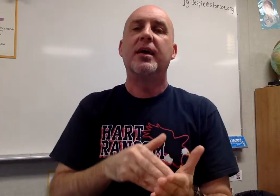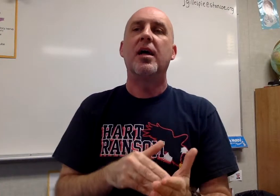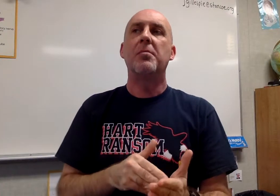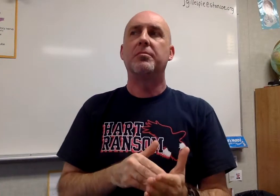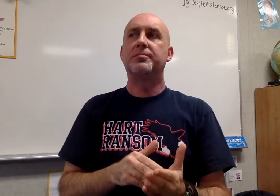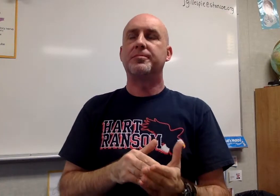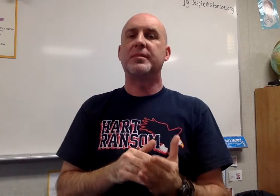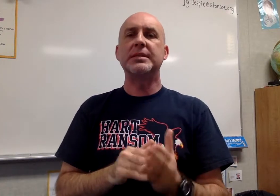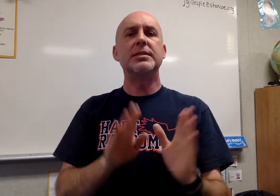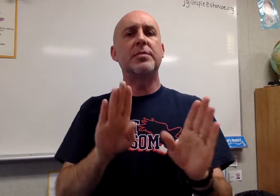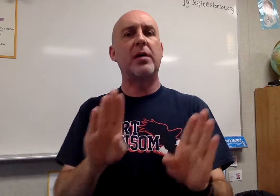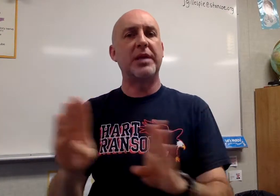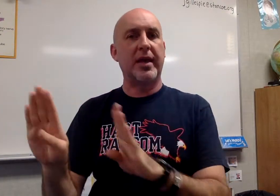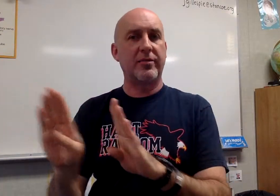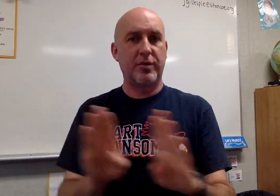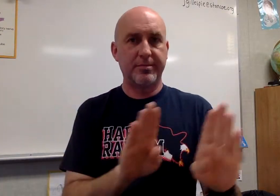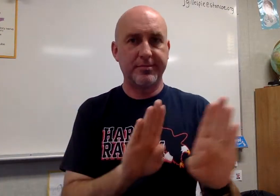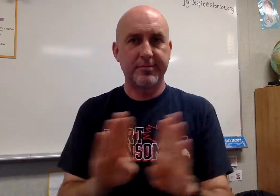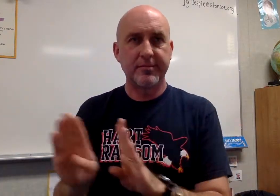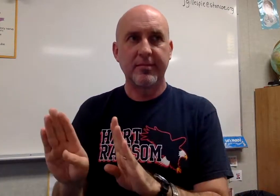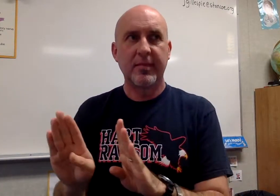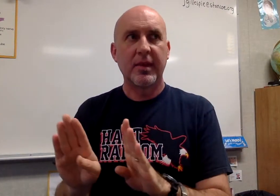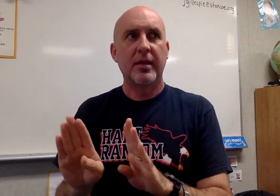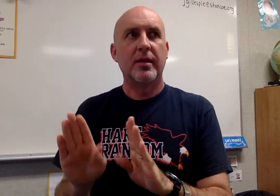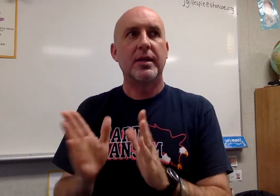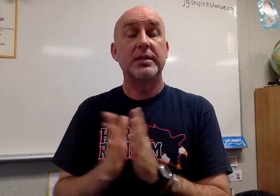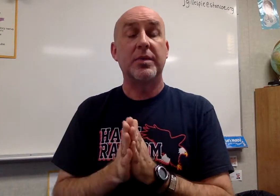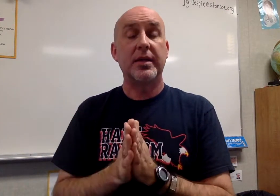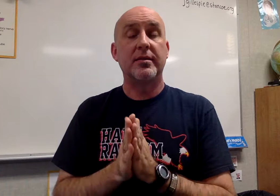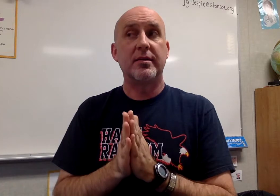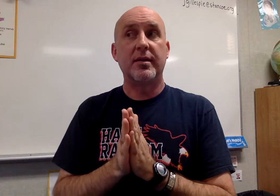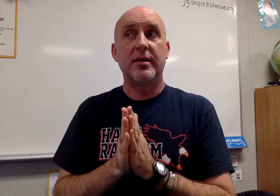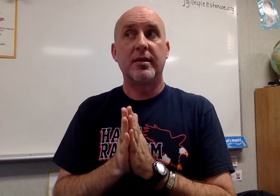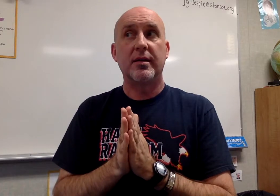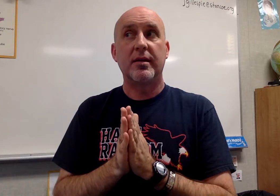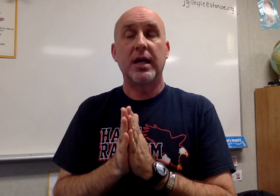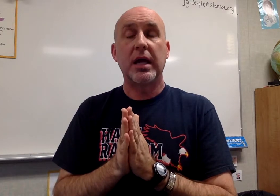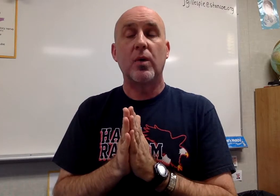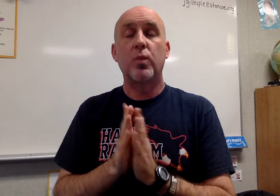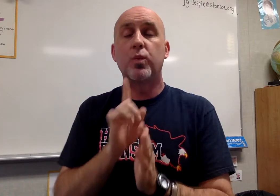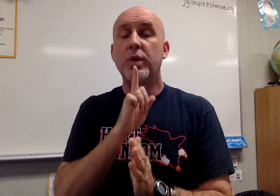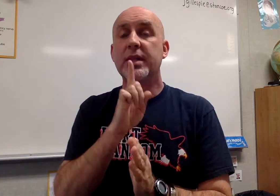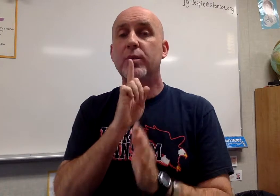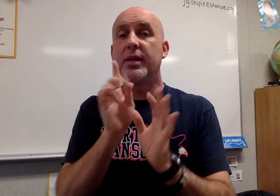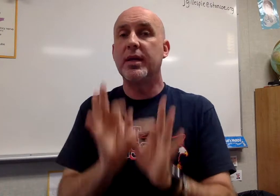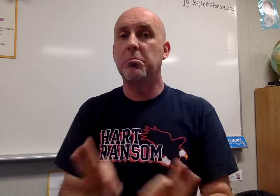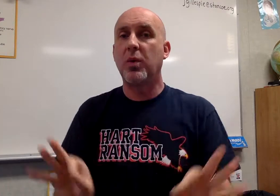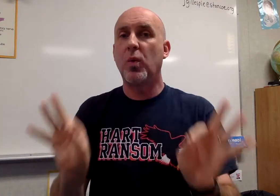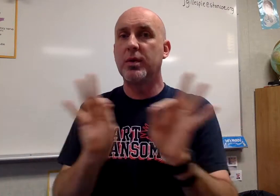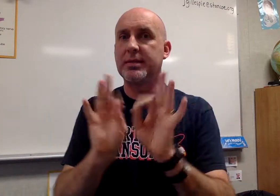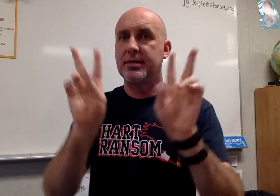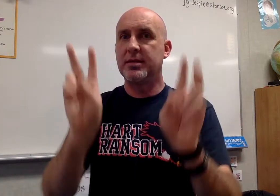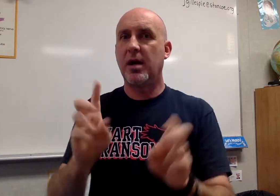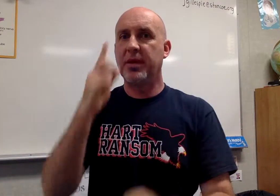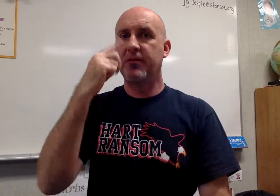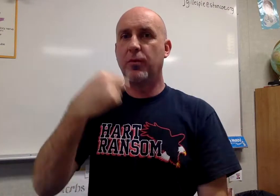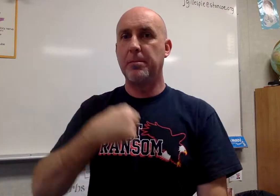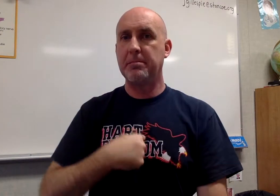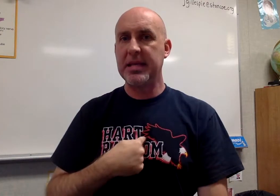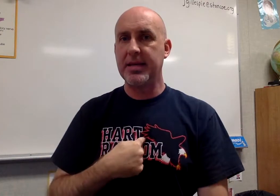Um, this is about behavior. It has been a really, really important topic for me,